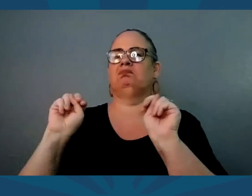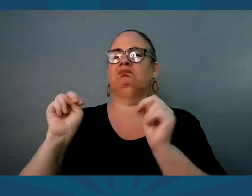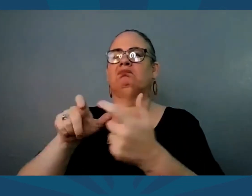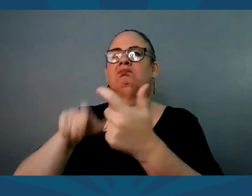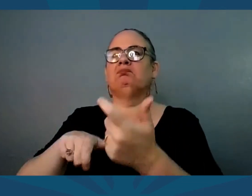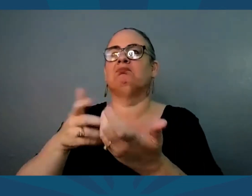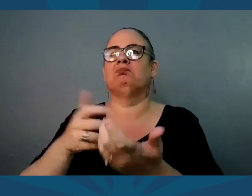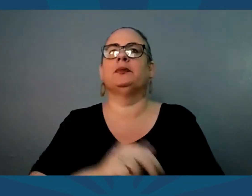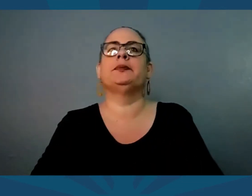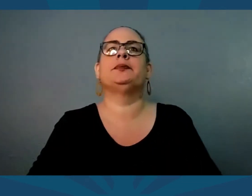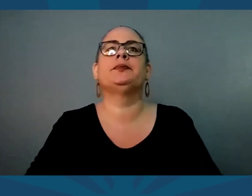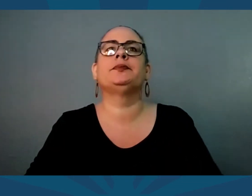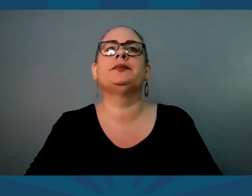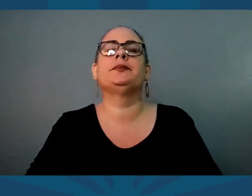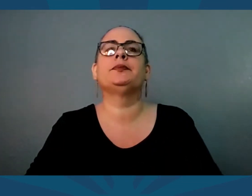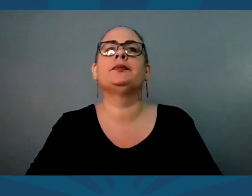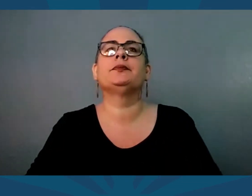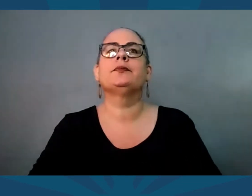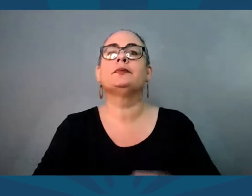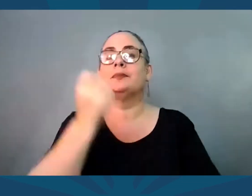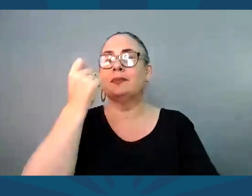local nonpartisan ballot.